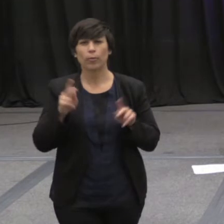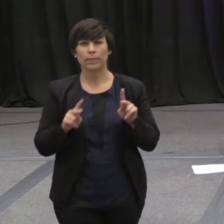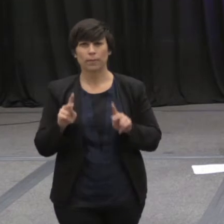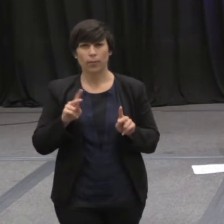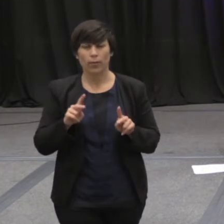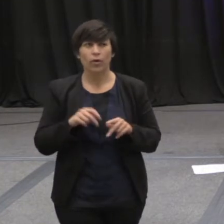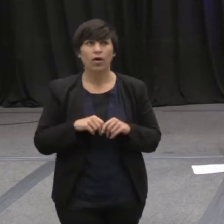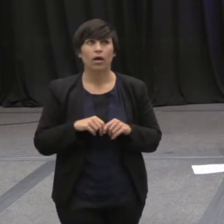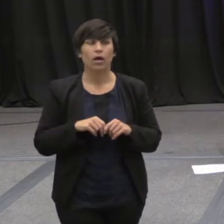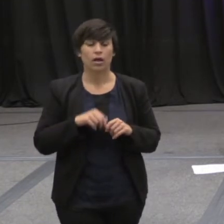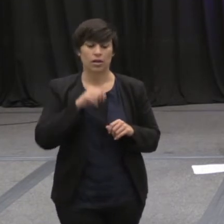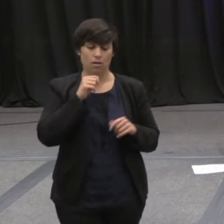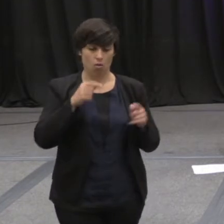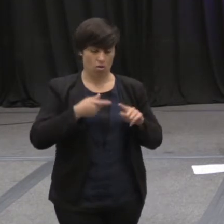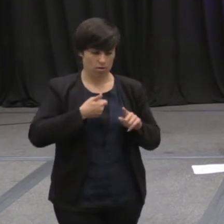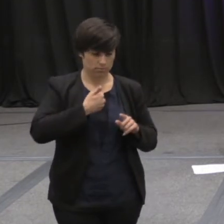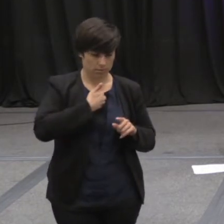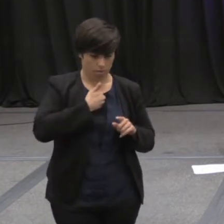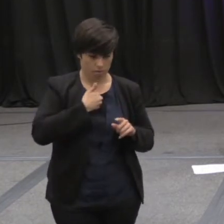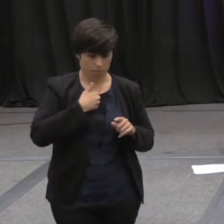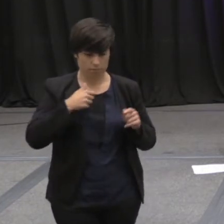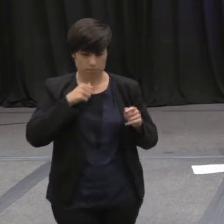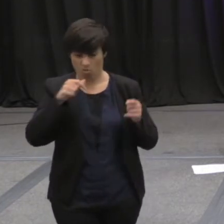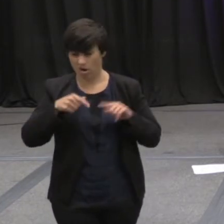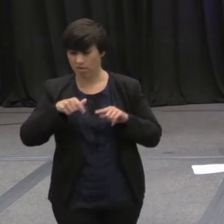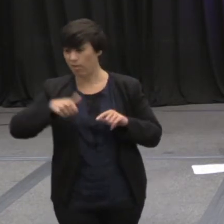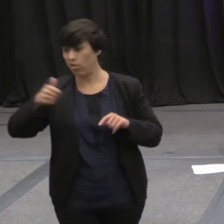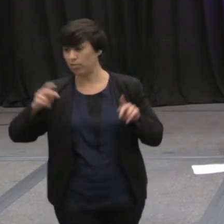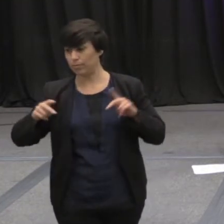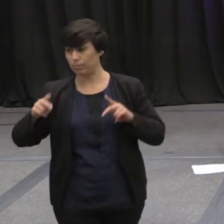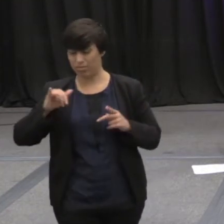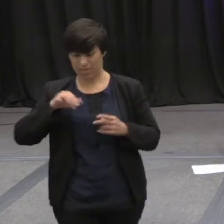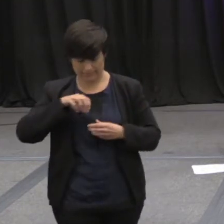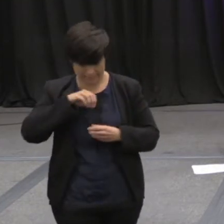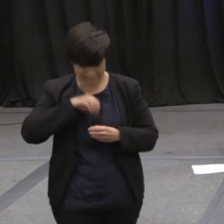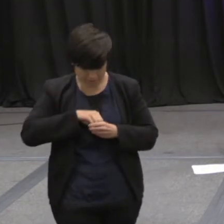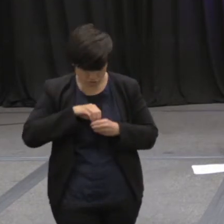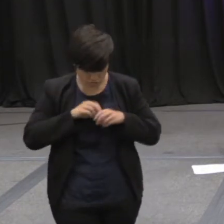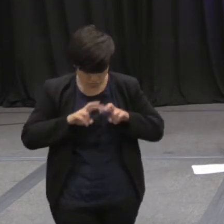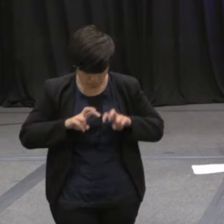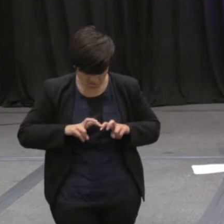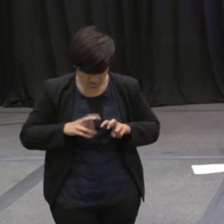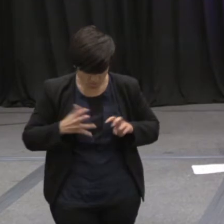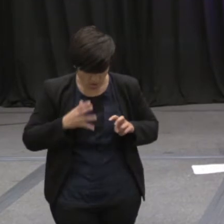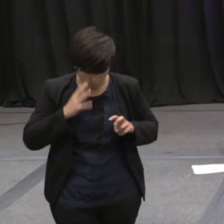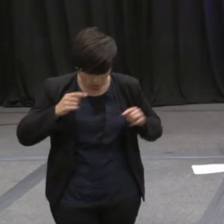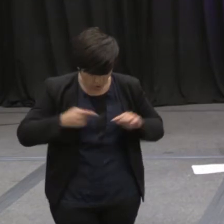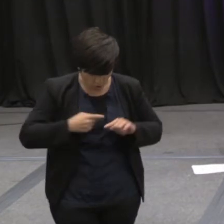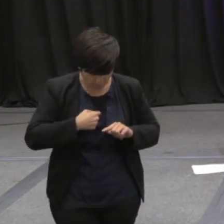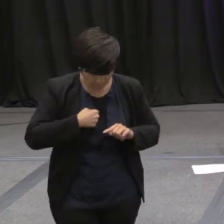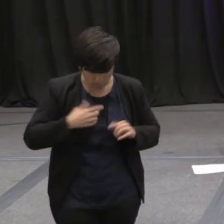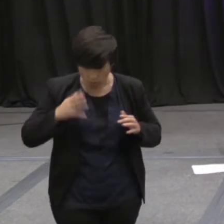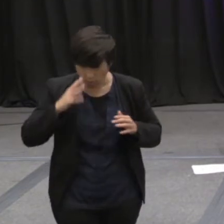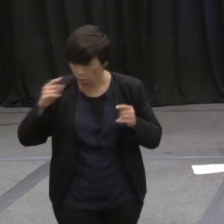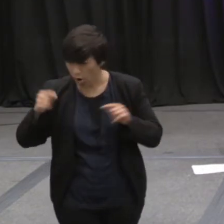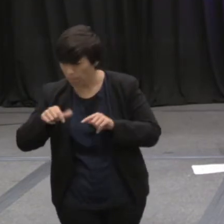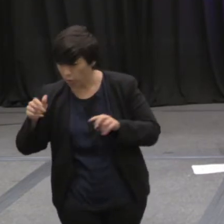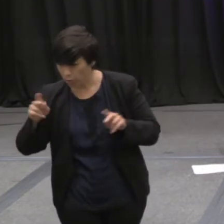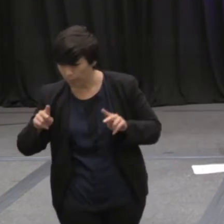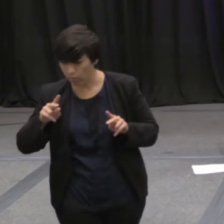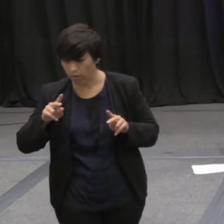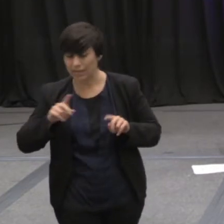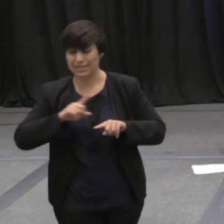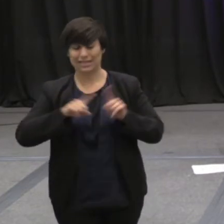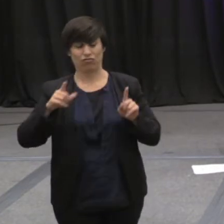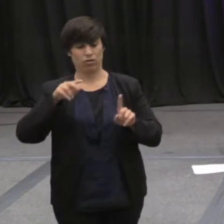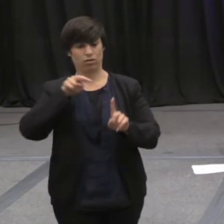that the don't harm self or others is really internal work. What's going to harm me and what's going to harm someone else? And that's going to be very different for me.